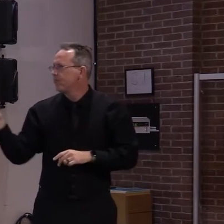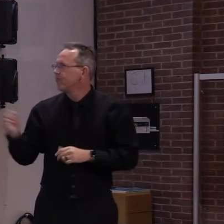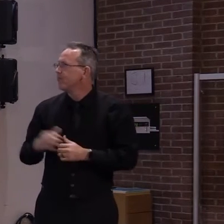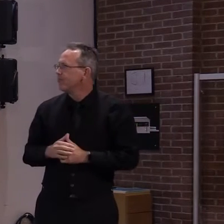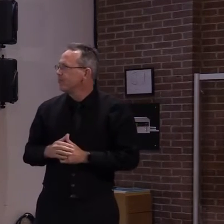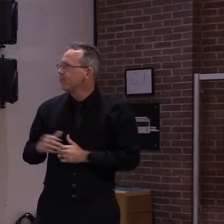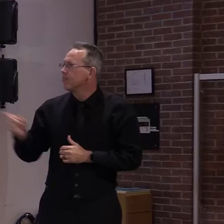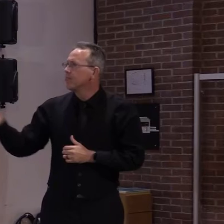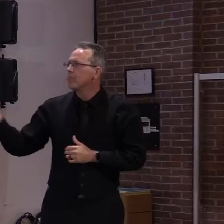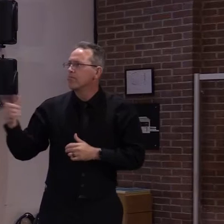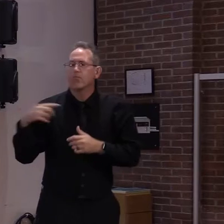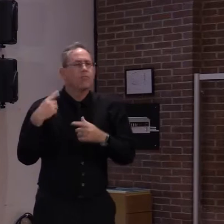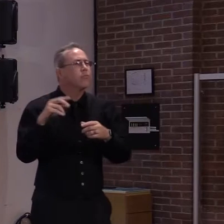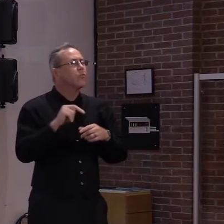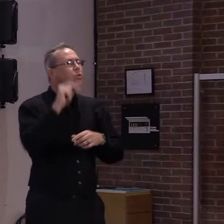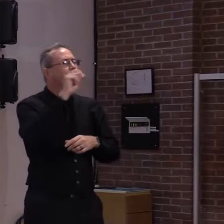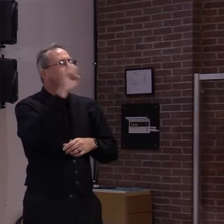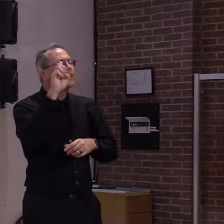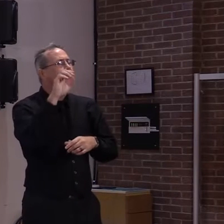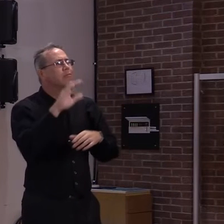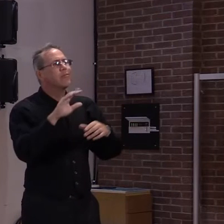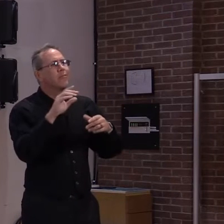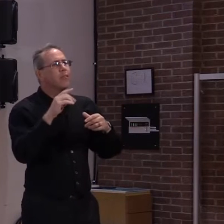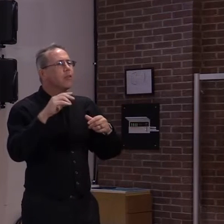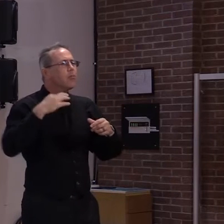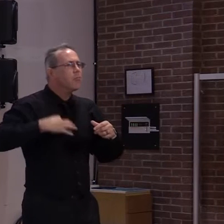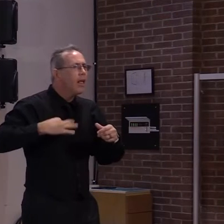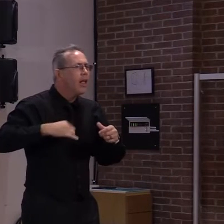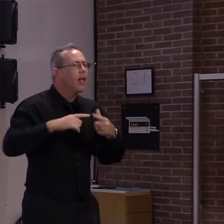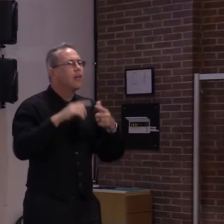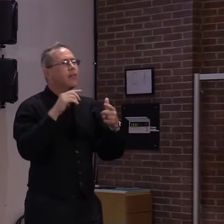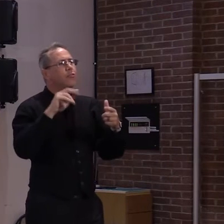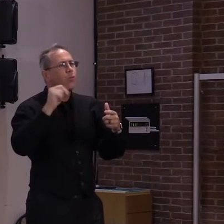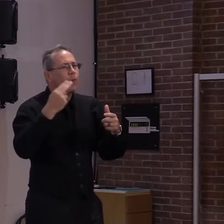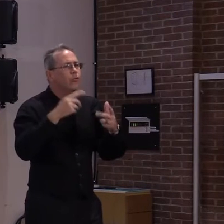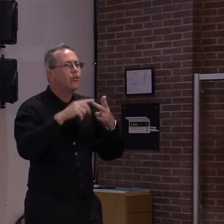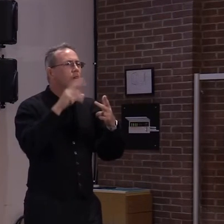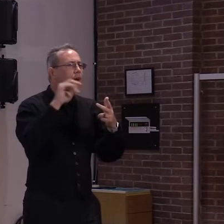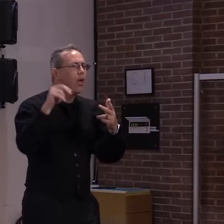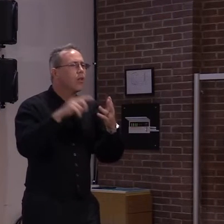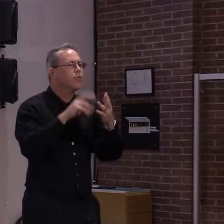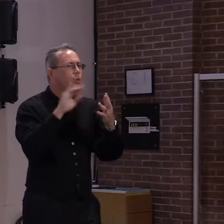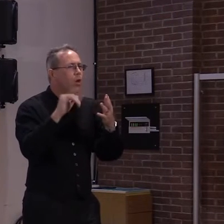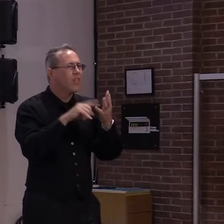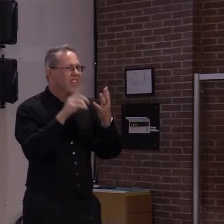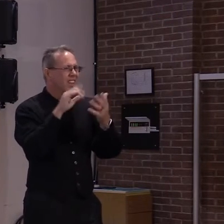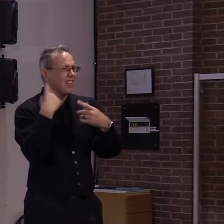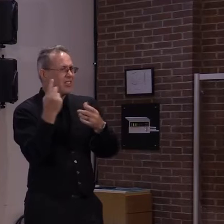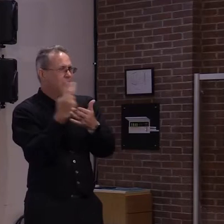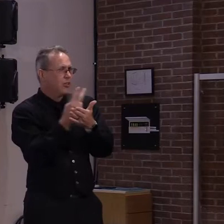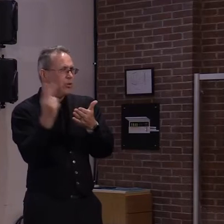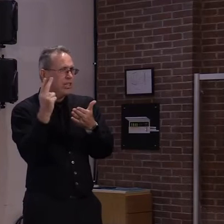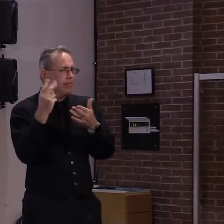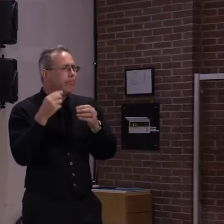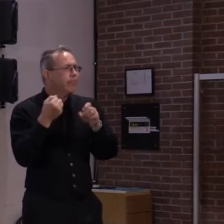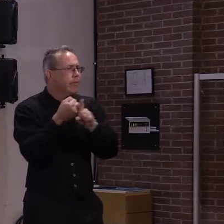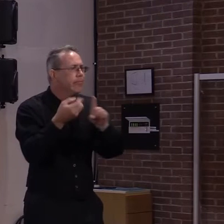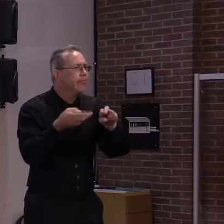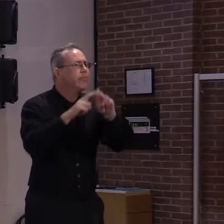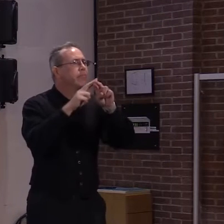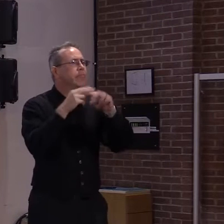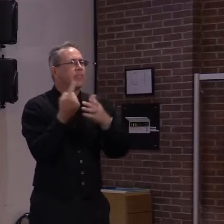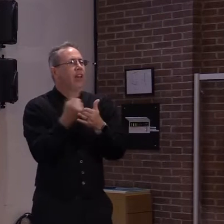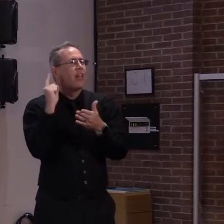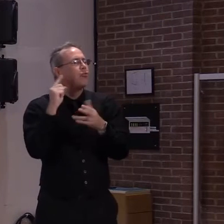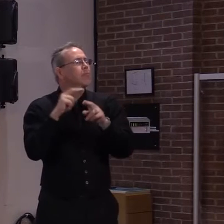increasing only 19% this week over last week, compared to 44% the week before and 58% the